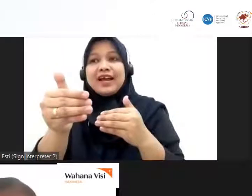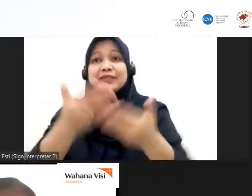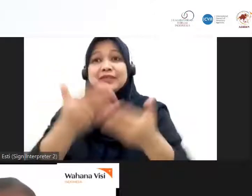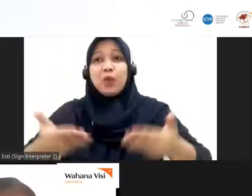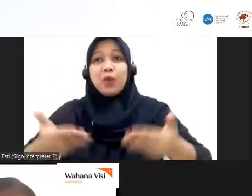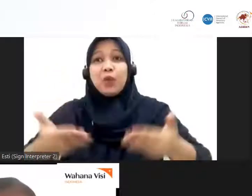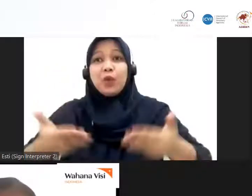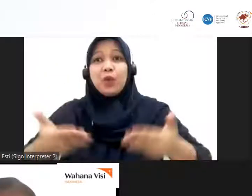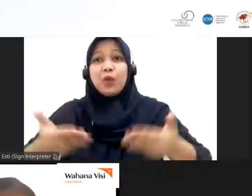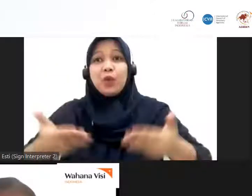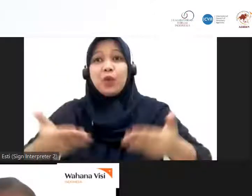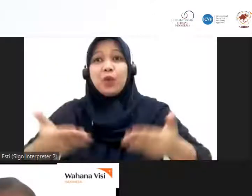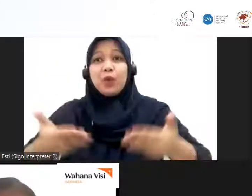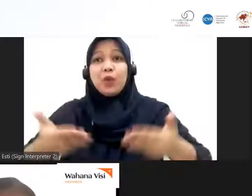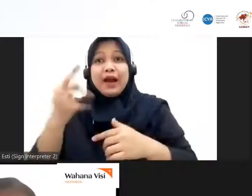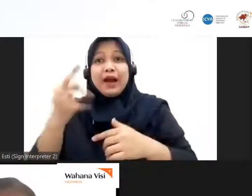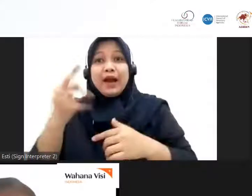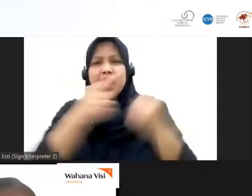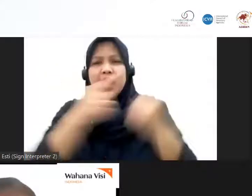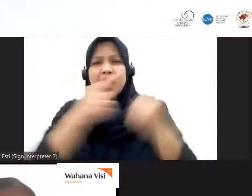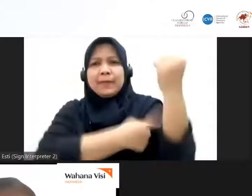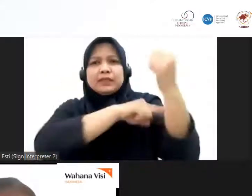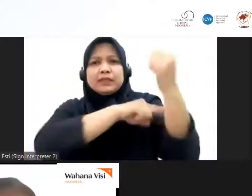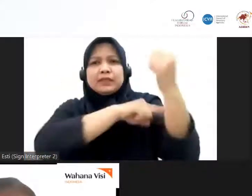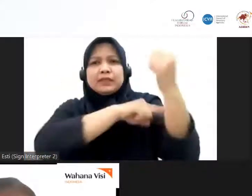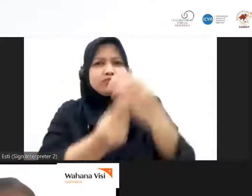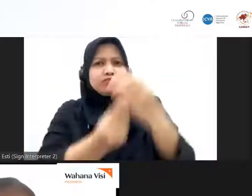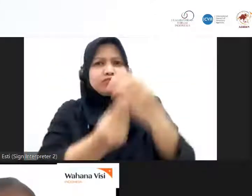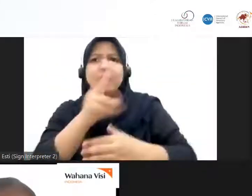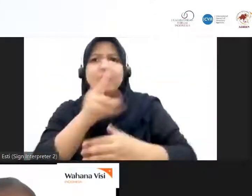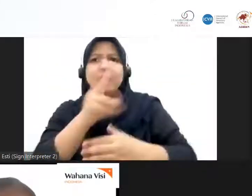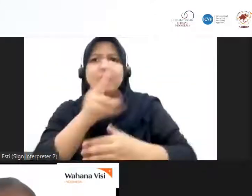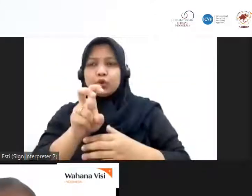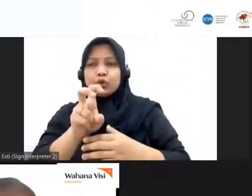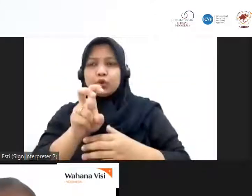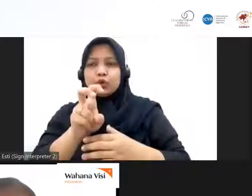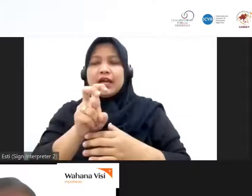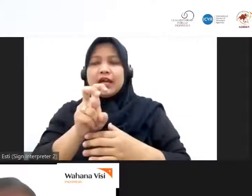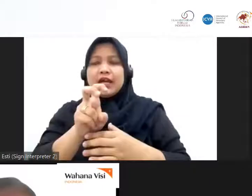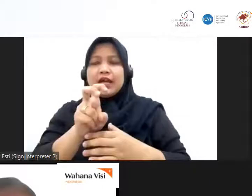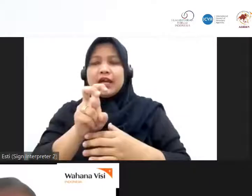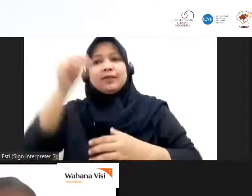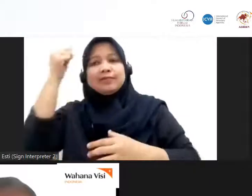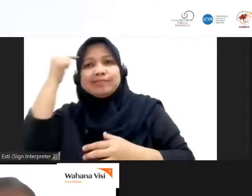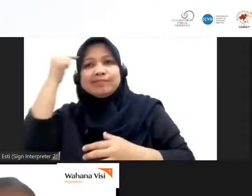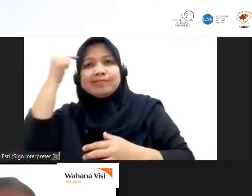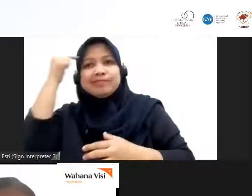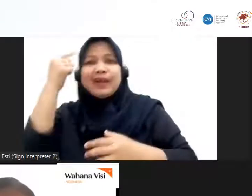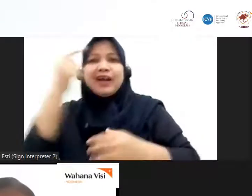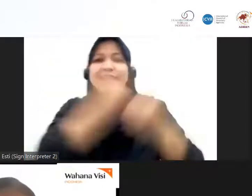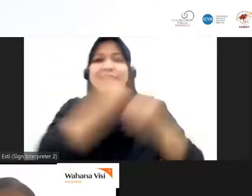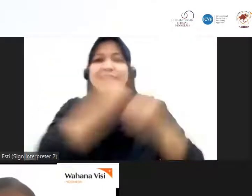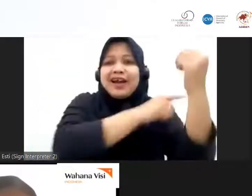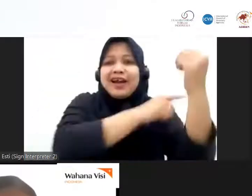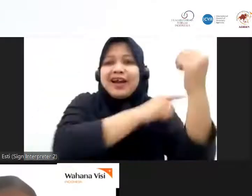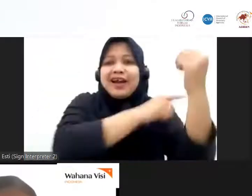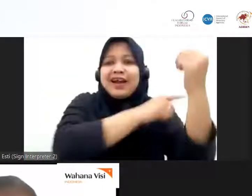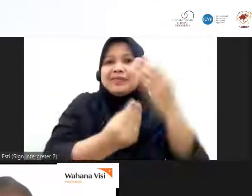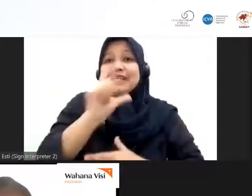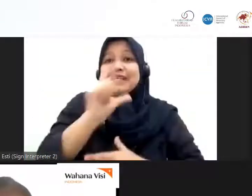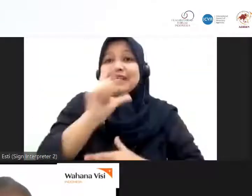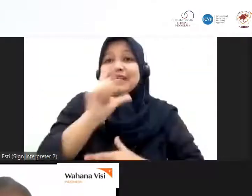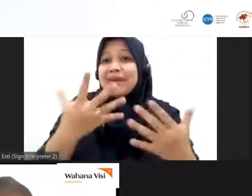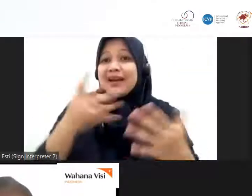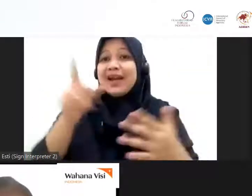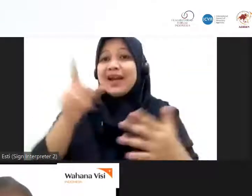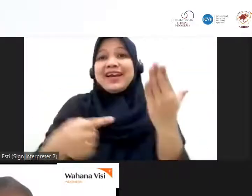more knowledge and skills in using technology. No matter how remote we